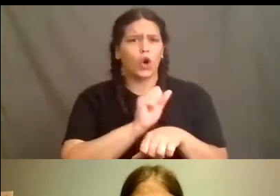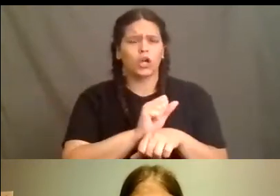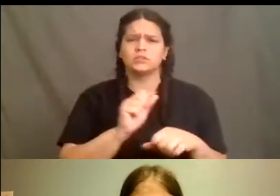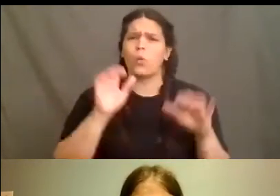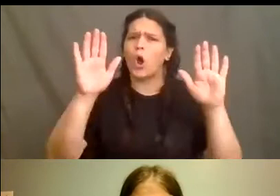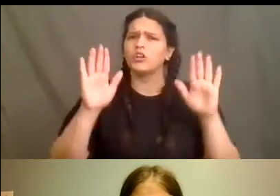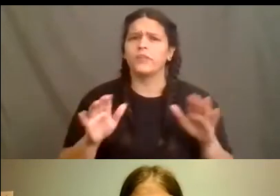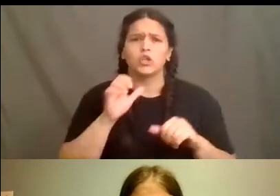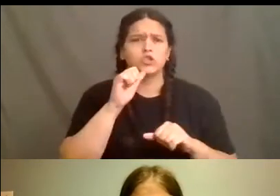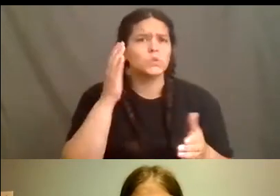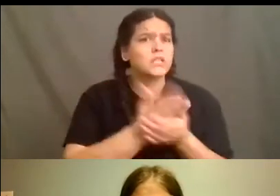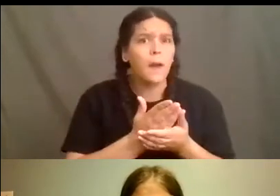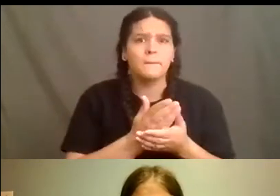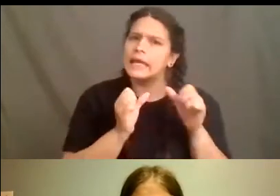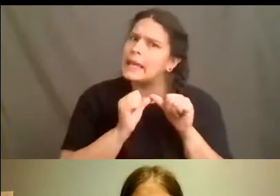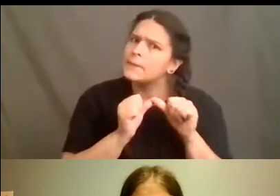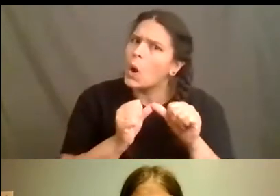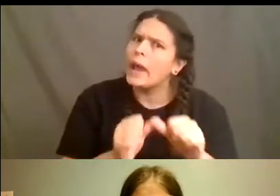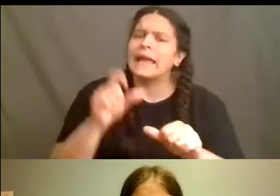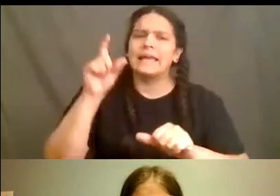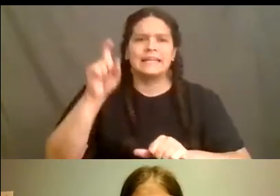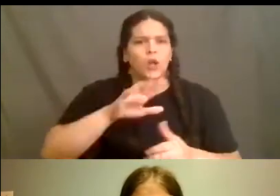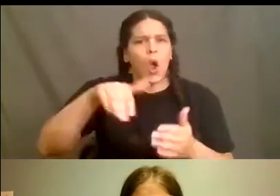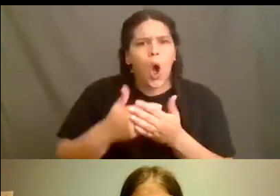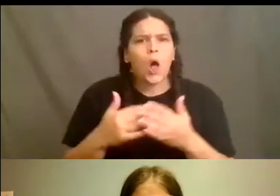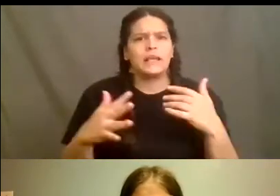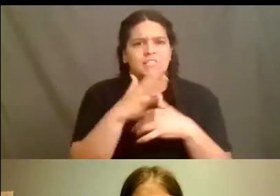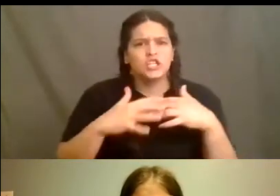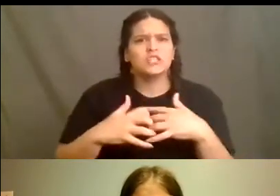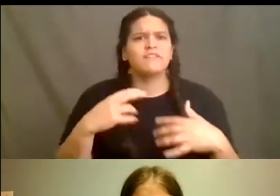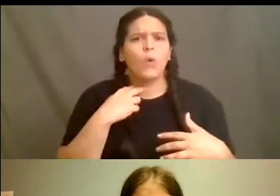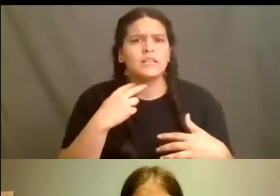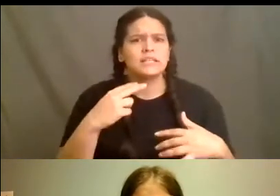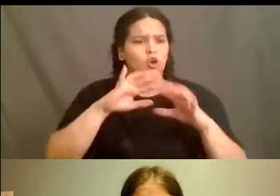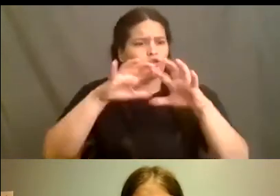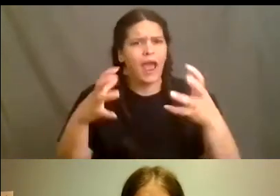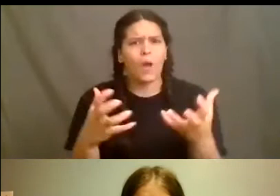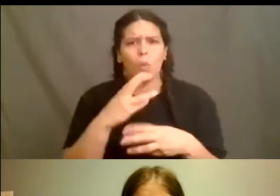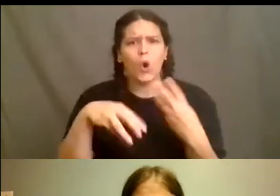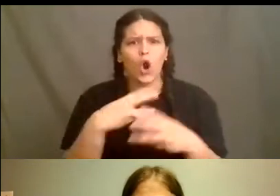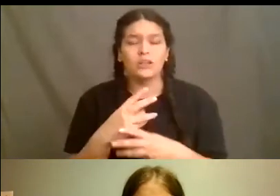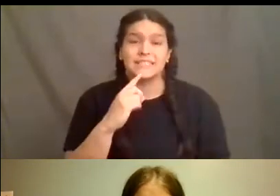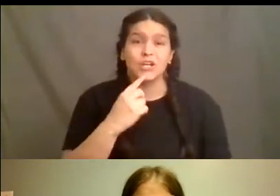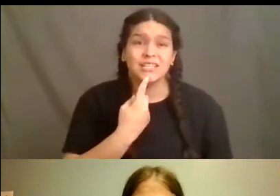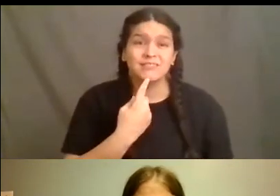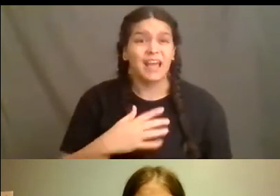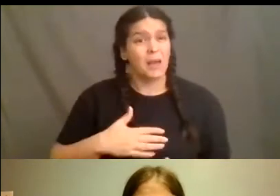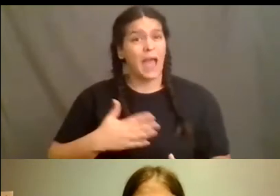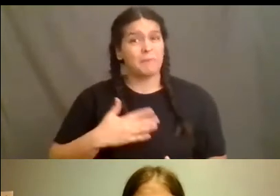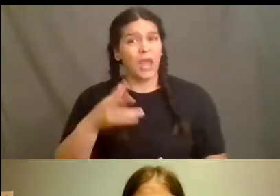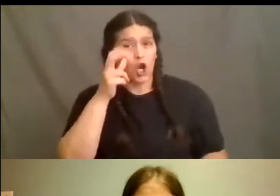Don't stop. We need to hear all Indigenous voices around this planet. Absolutely. Period. And I'm glad I heard you